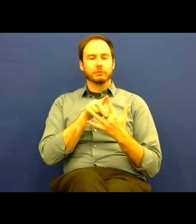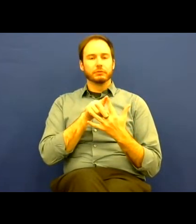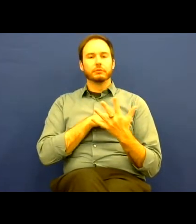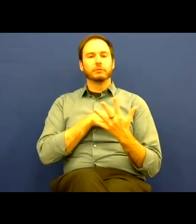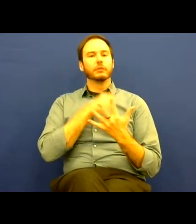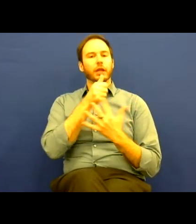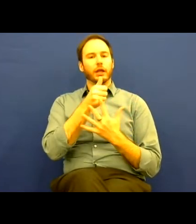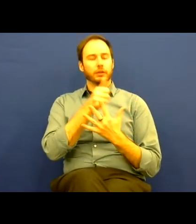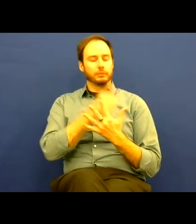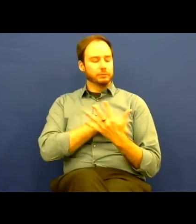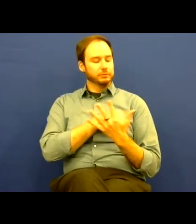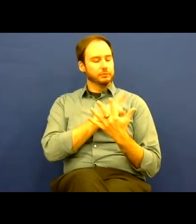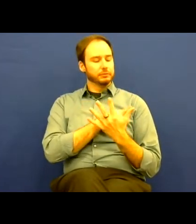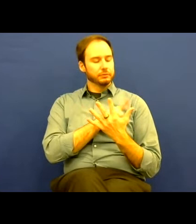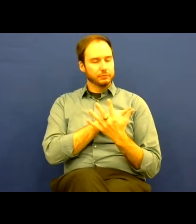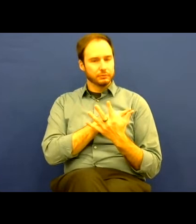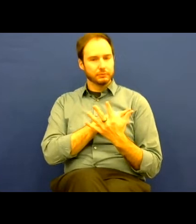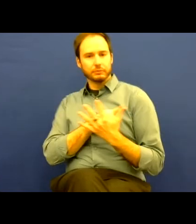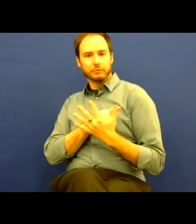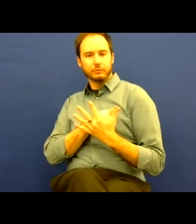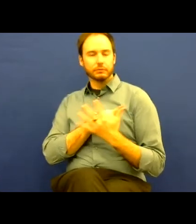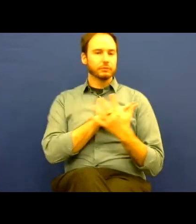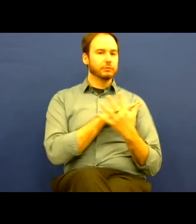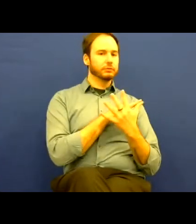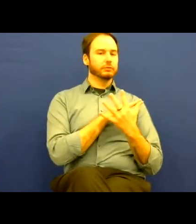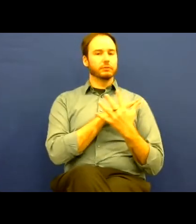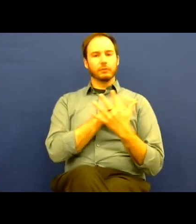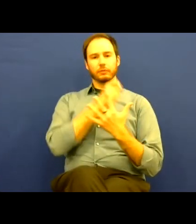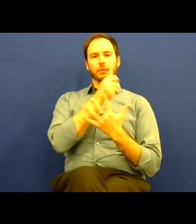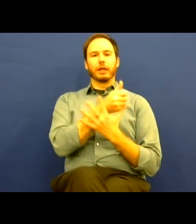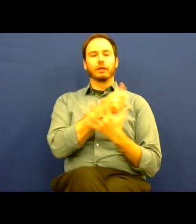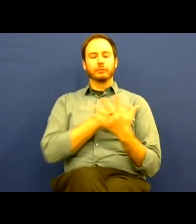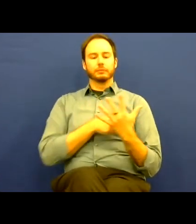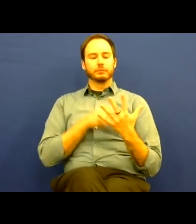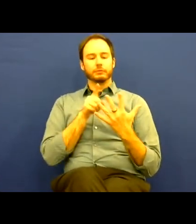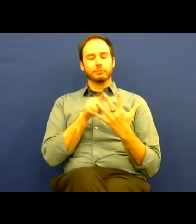Councilmember Page, Aye. Councilmember Blanca.